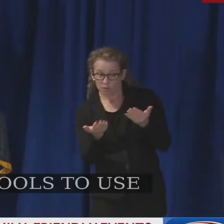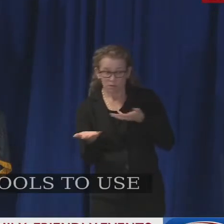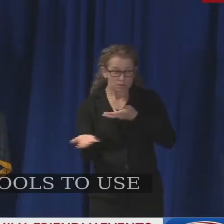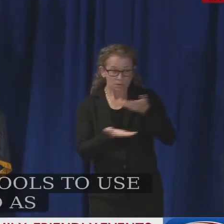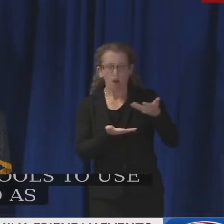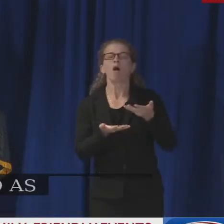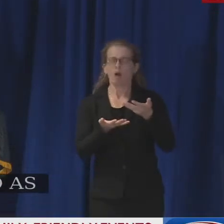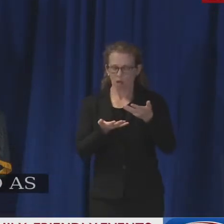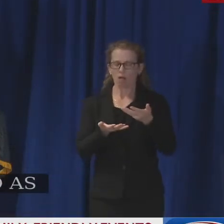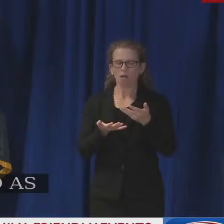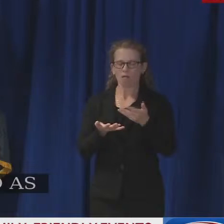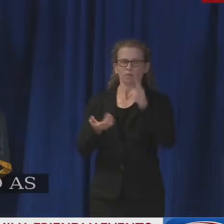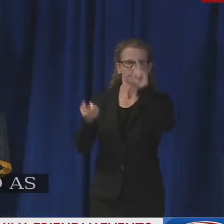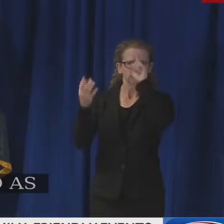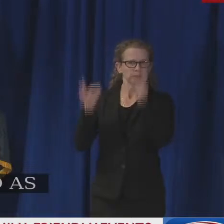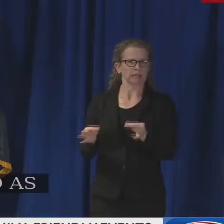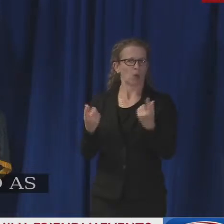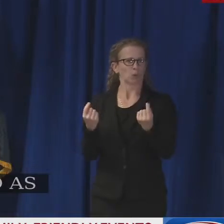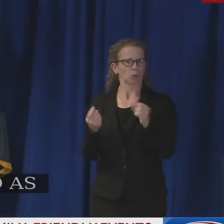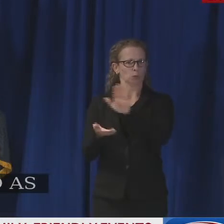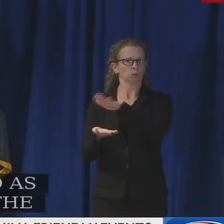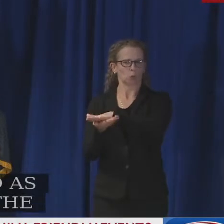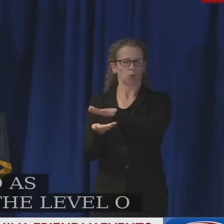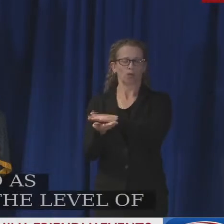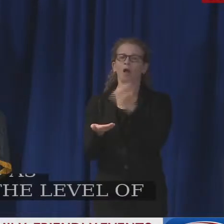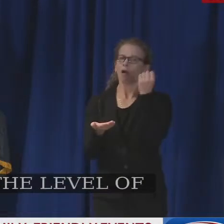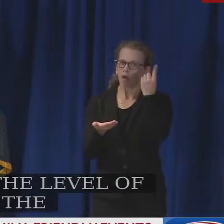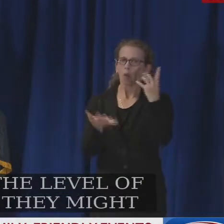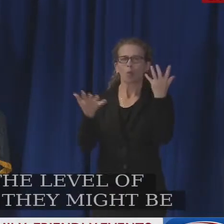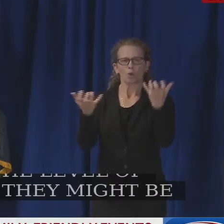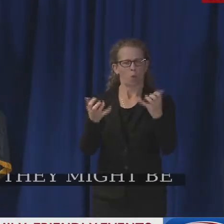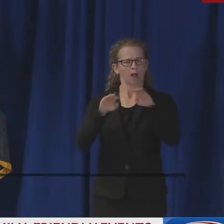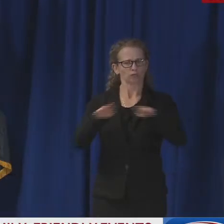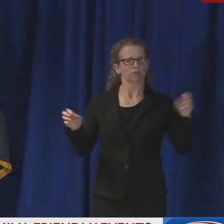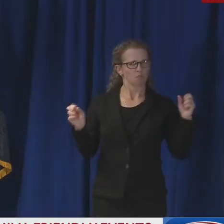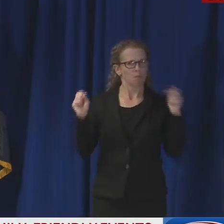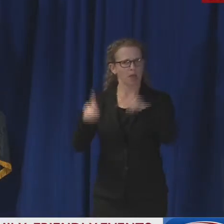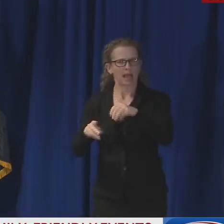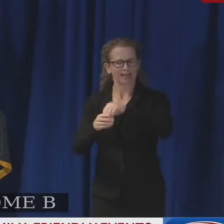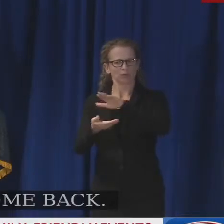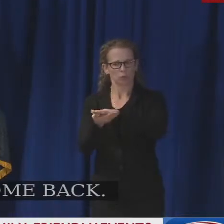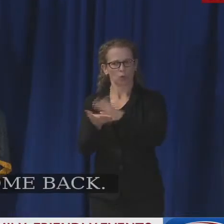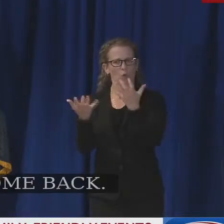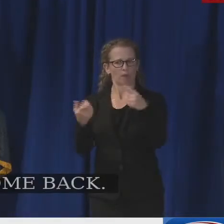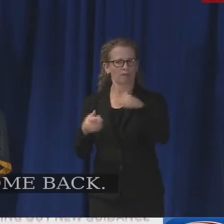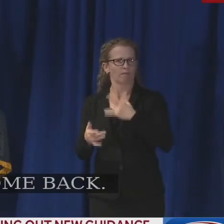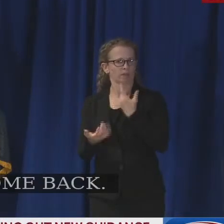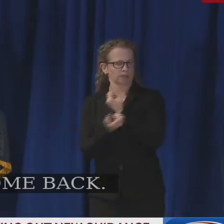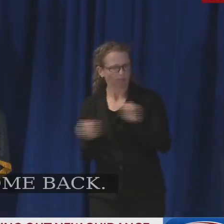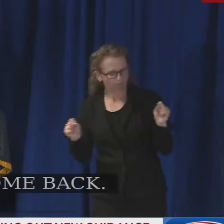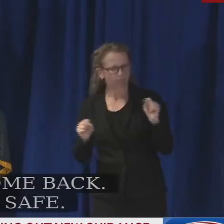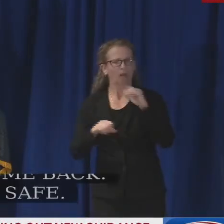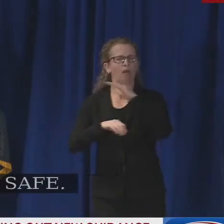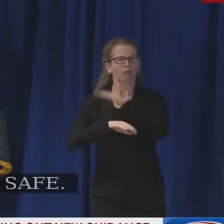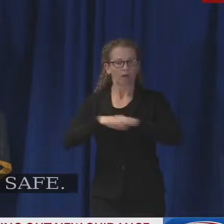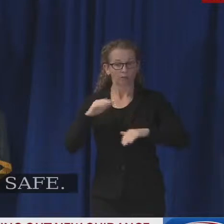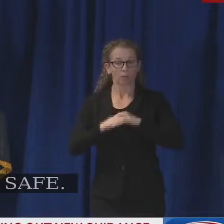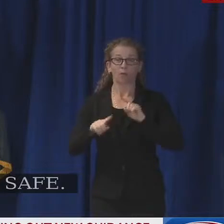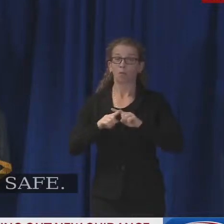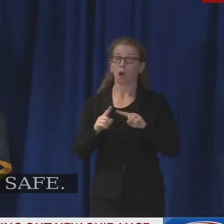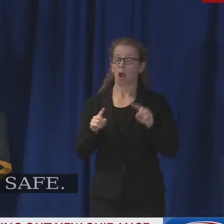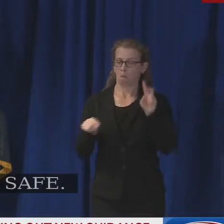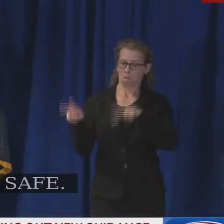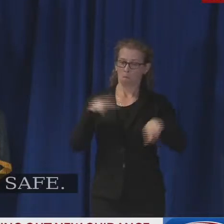We want kids to come back in. We want them to feel safe and feel comfortable. I don't want to speak for Dr. Chen, but right now, given the